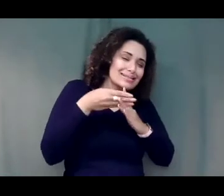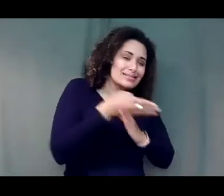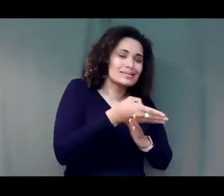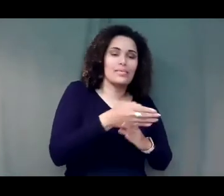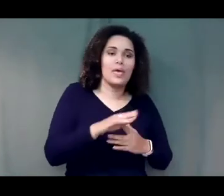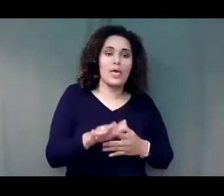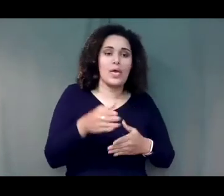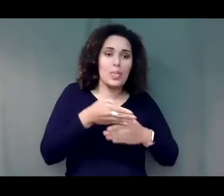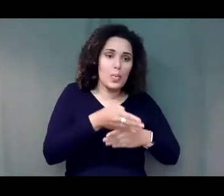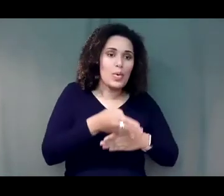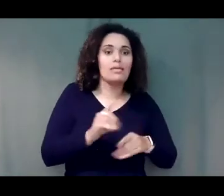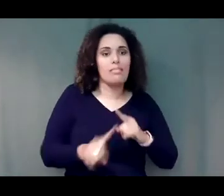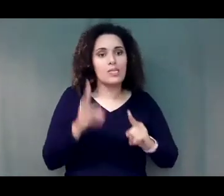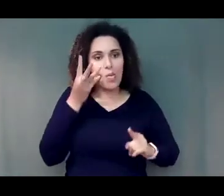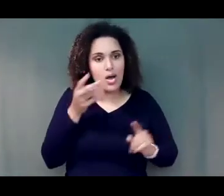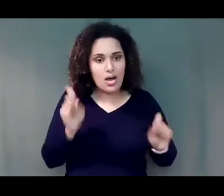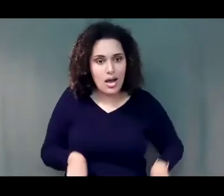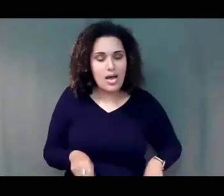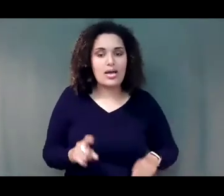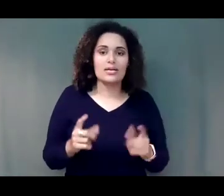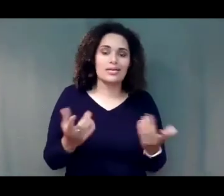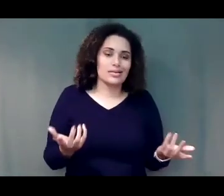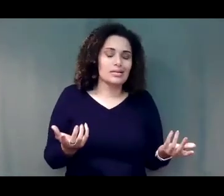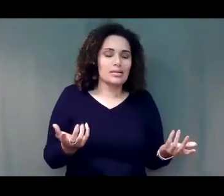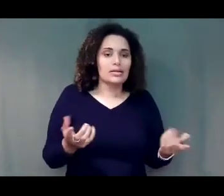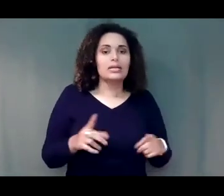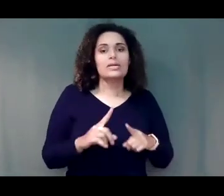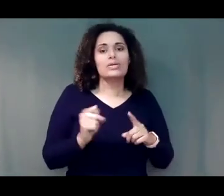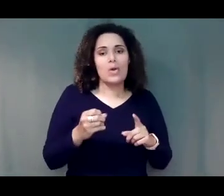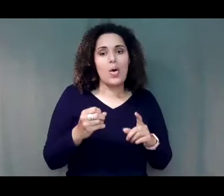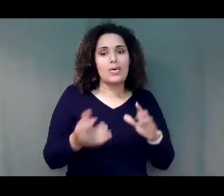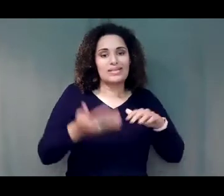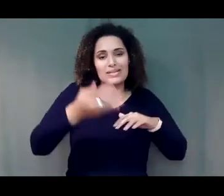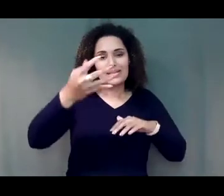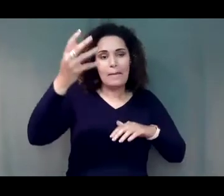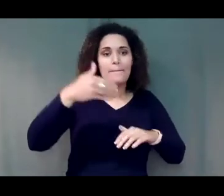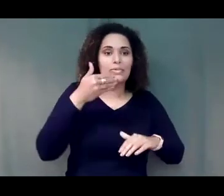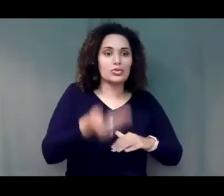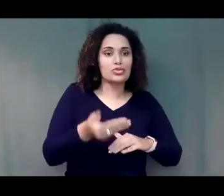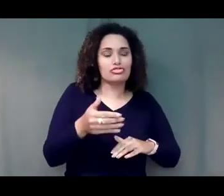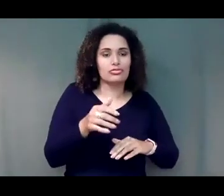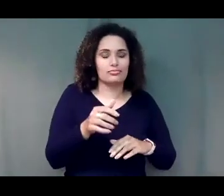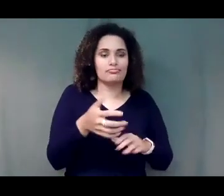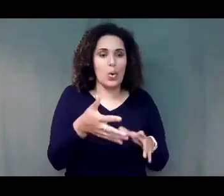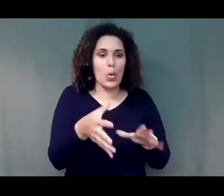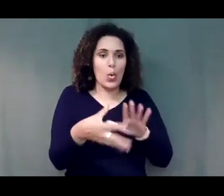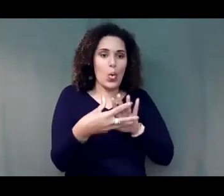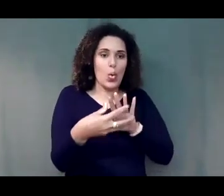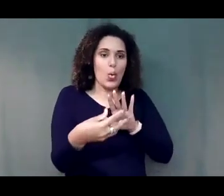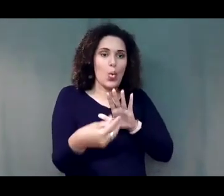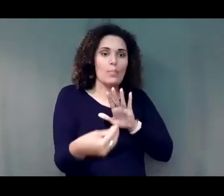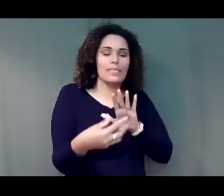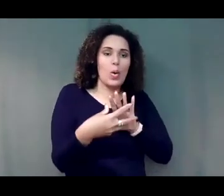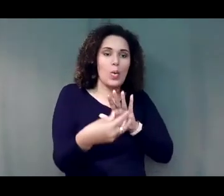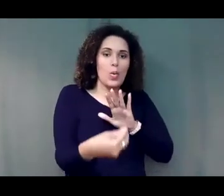in there. So the steam does a great job of pulling things out, because that's what steam sort of does, makes a vacuum in the